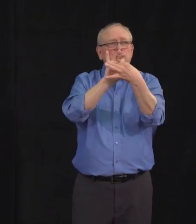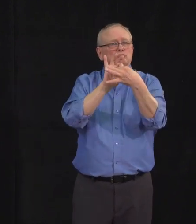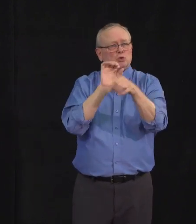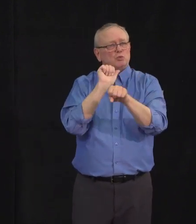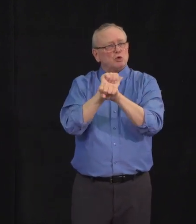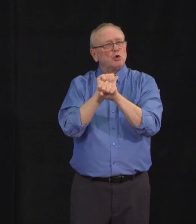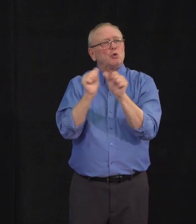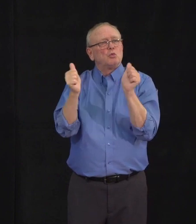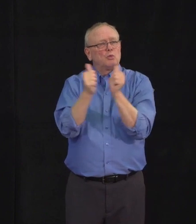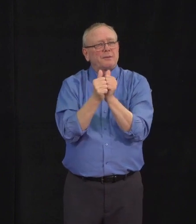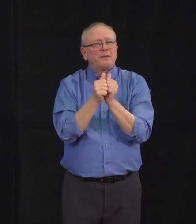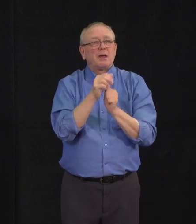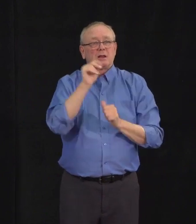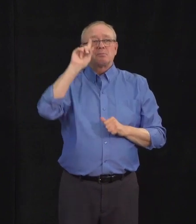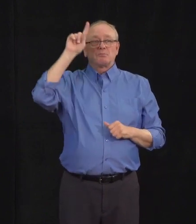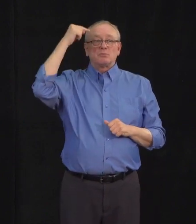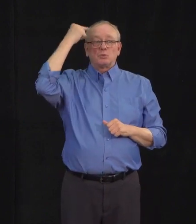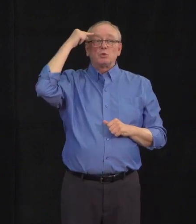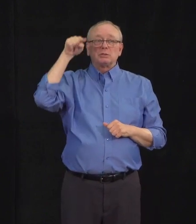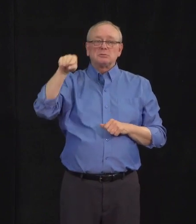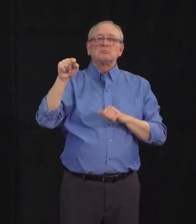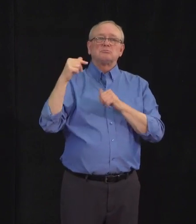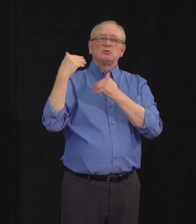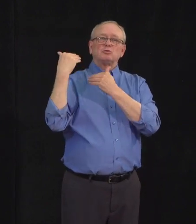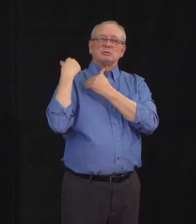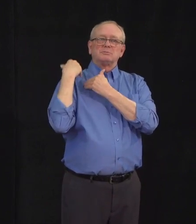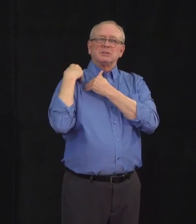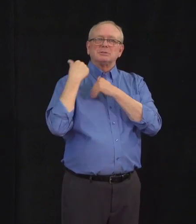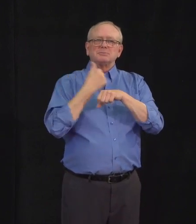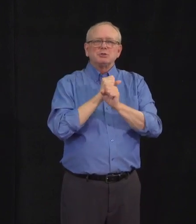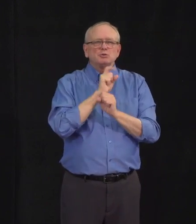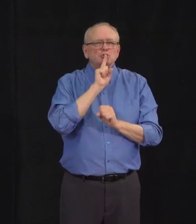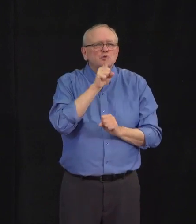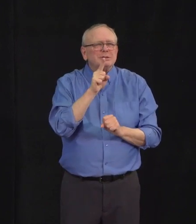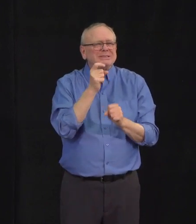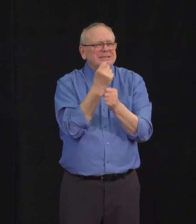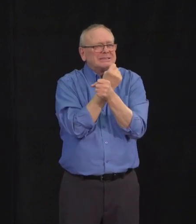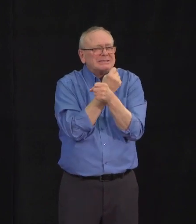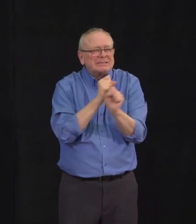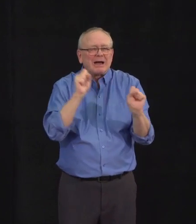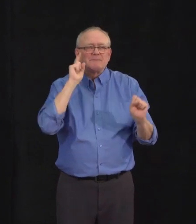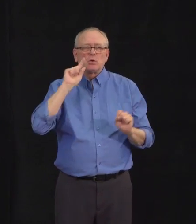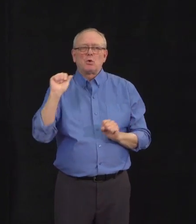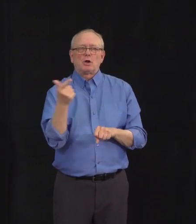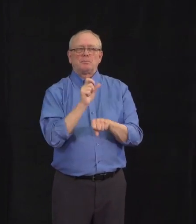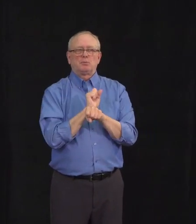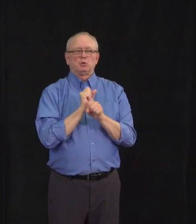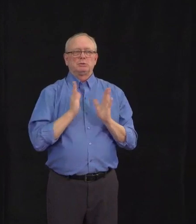safe. Excellent. Thanks for joining us, everyone. We will provide another update tomorrow afternoon.